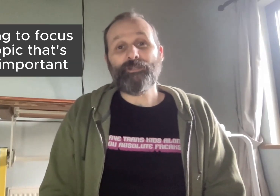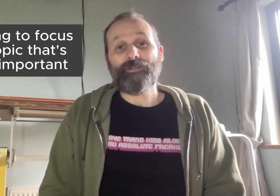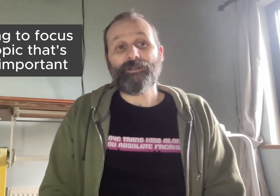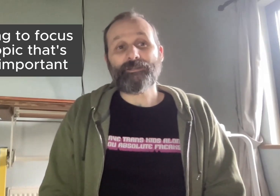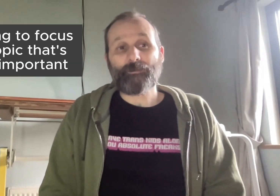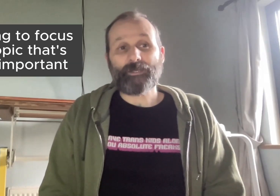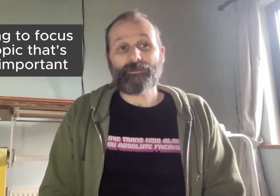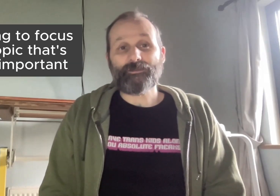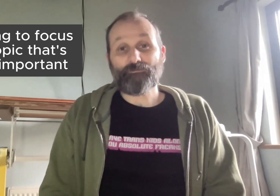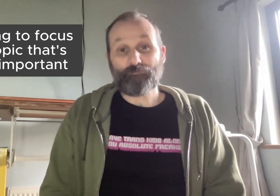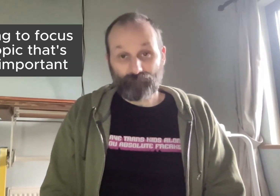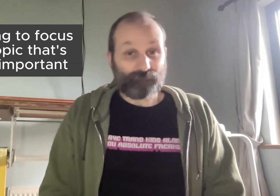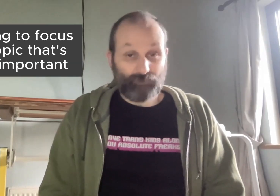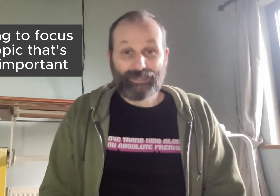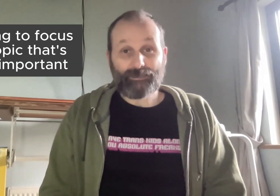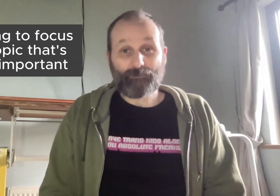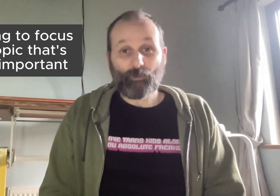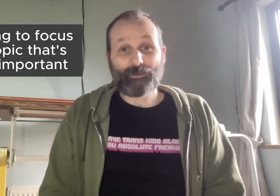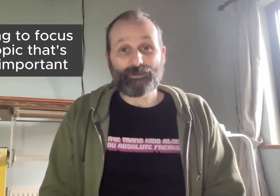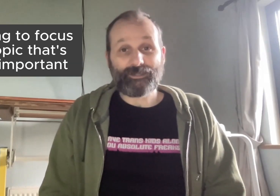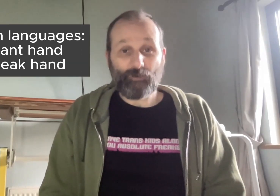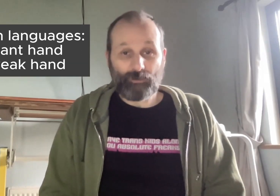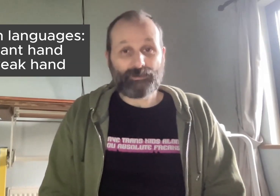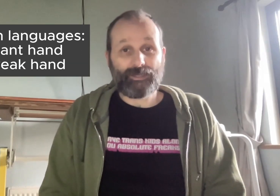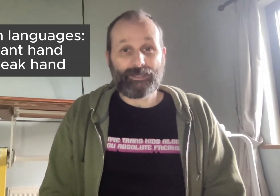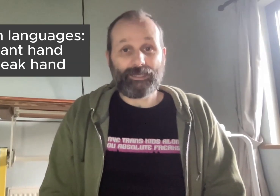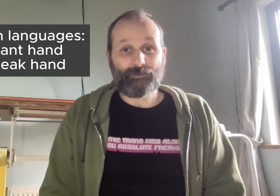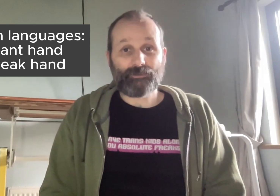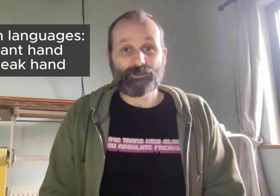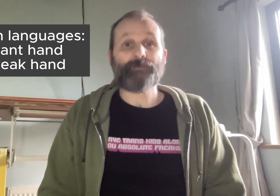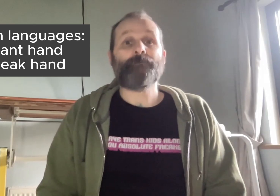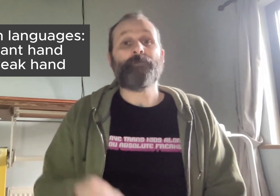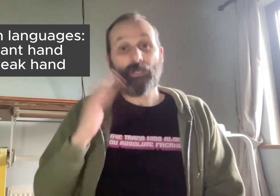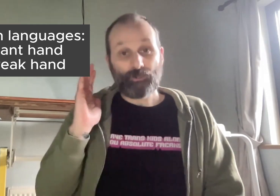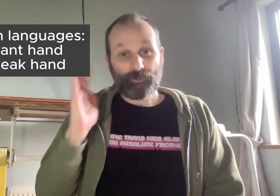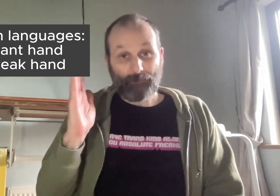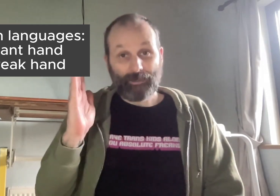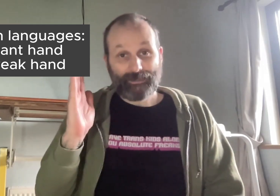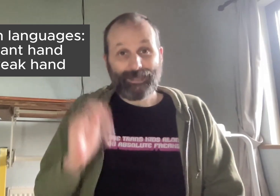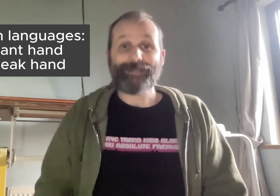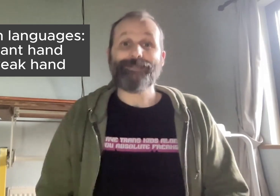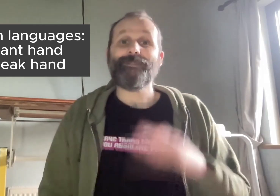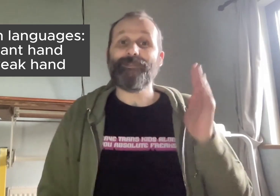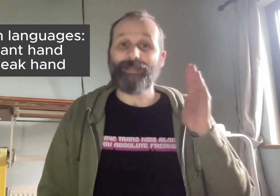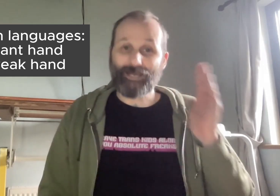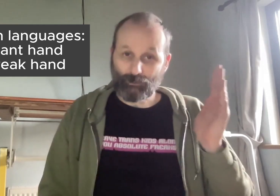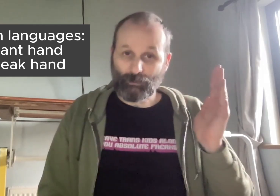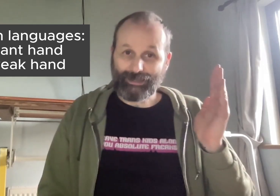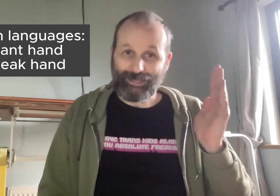on a topic that's really important in all sign languages, dominant hand and weak